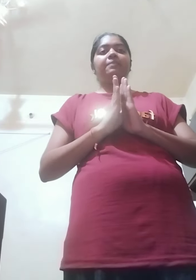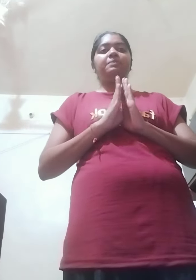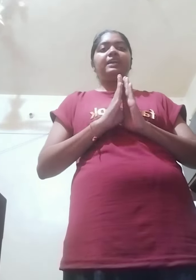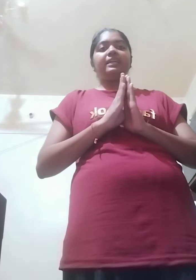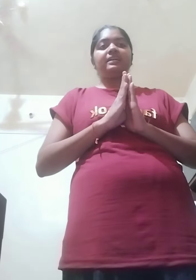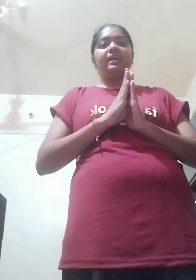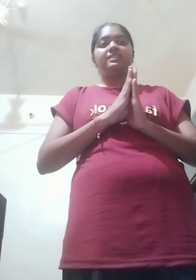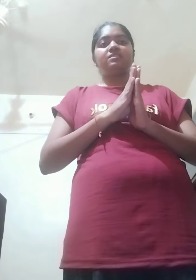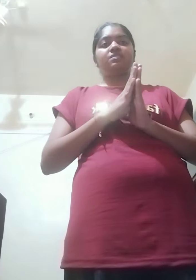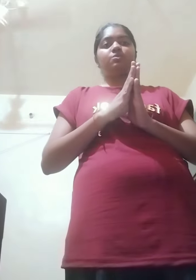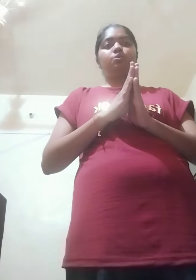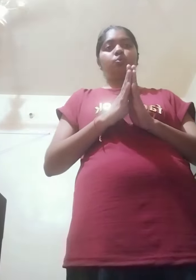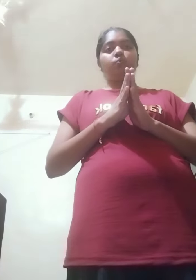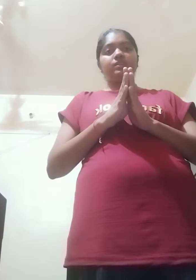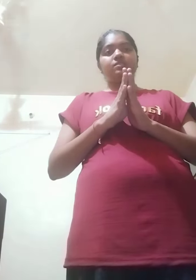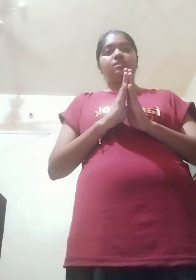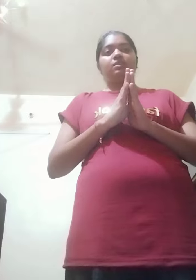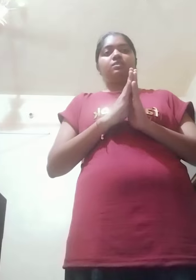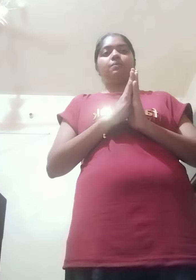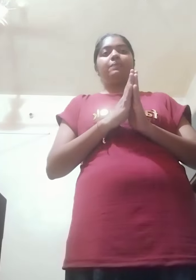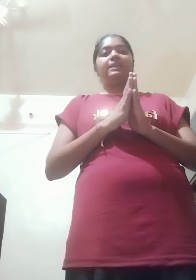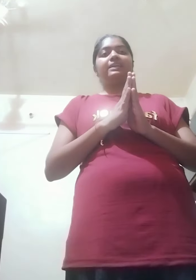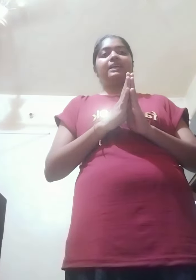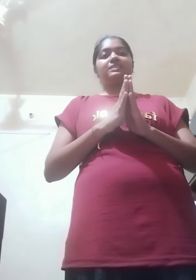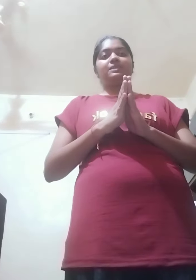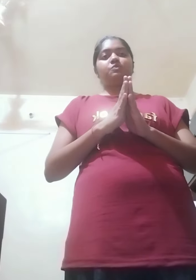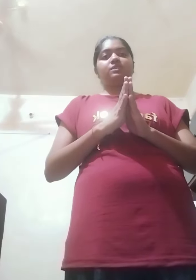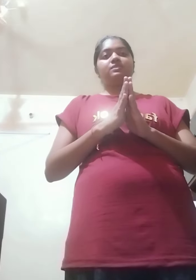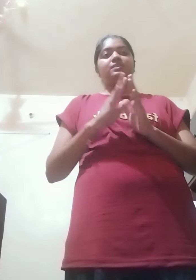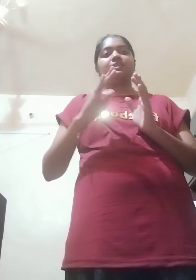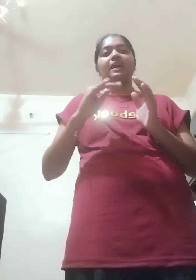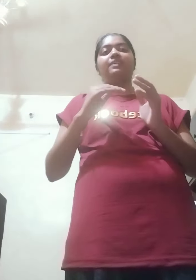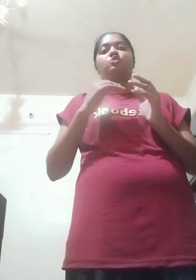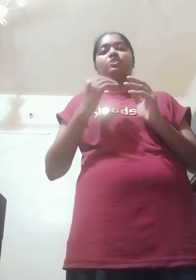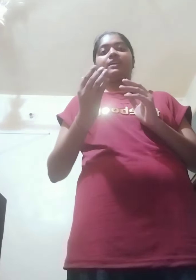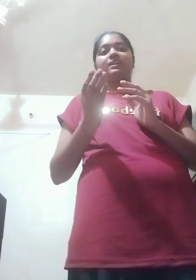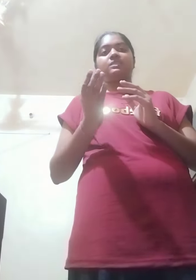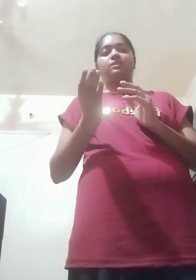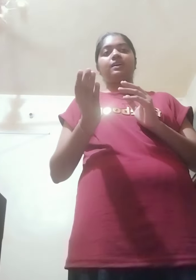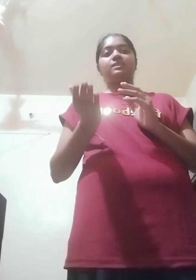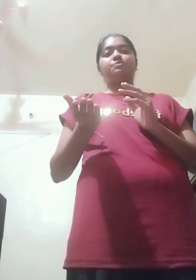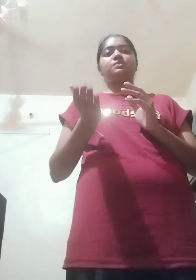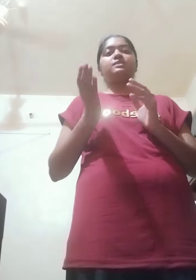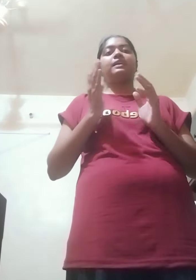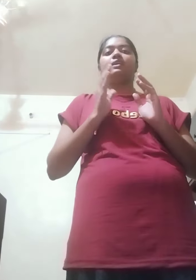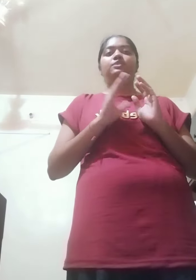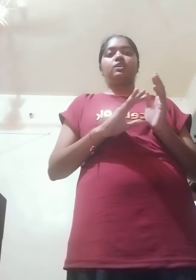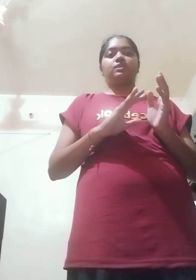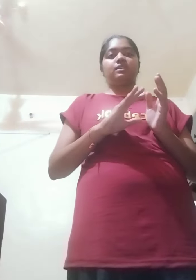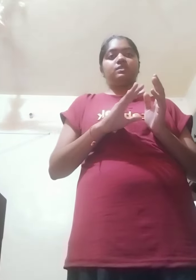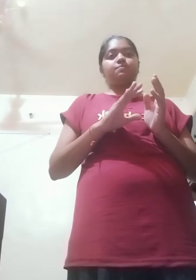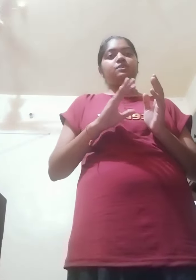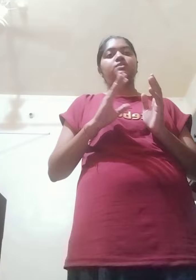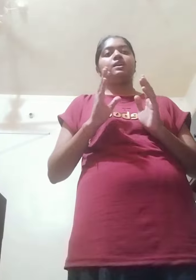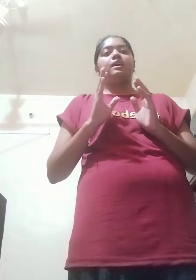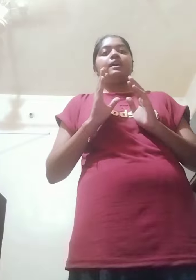be categorized into two ways. The built-in exceptions, they are checked exceptions and unchecked exceptions, and